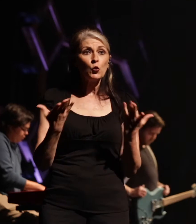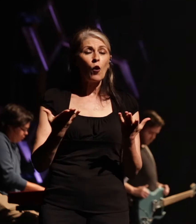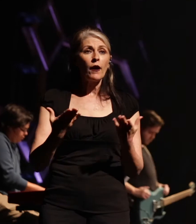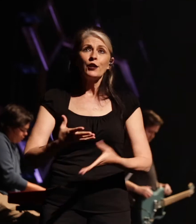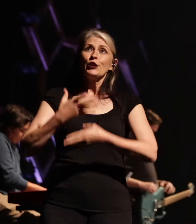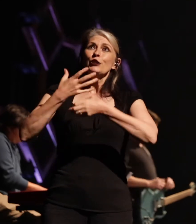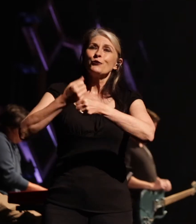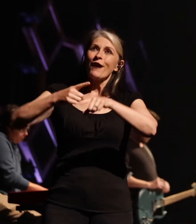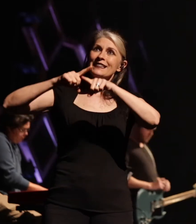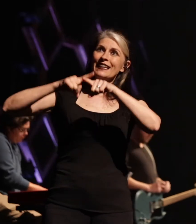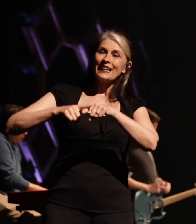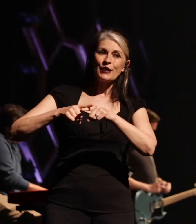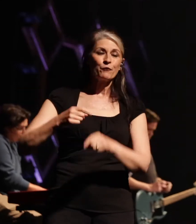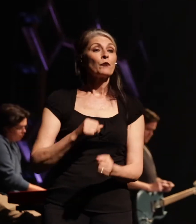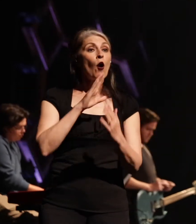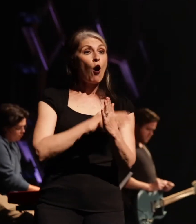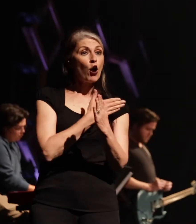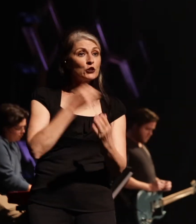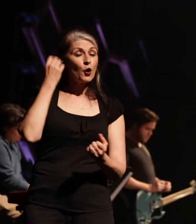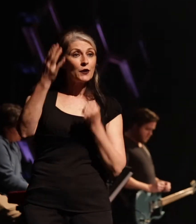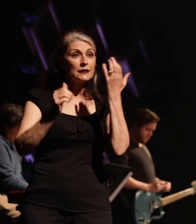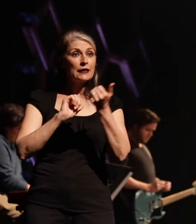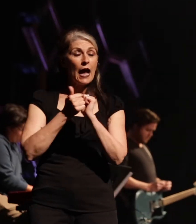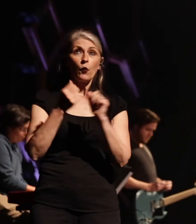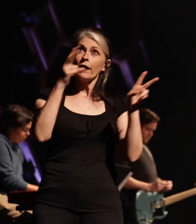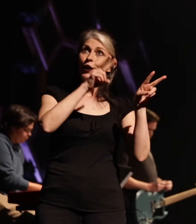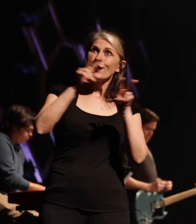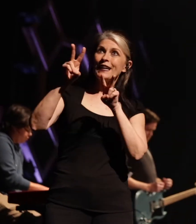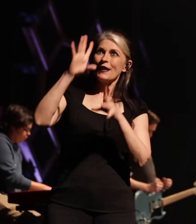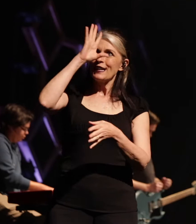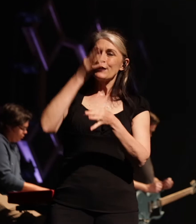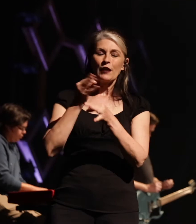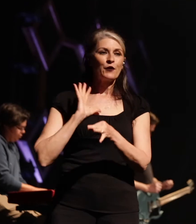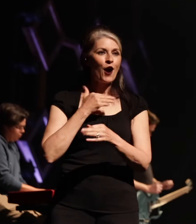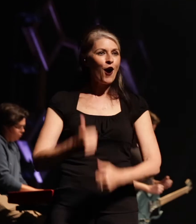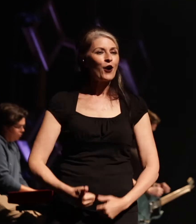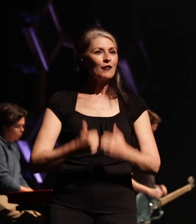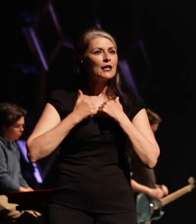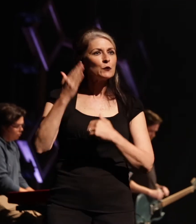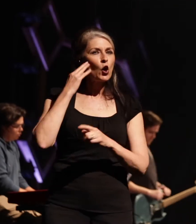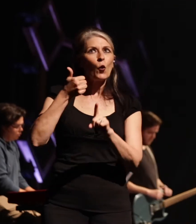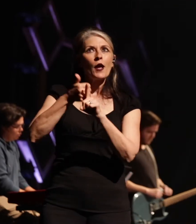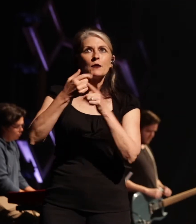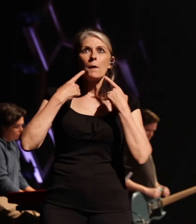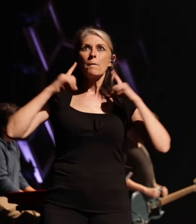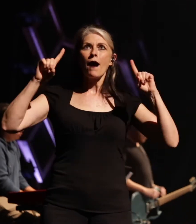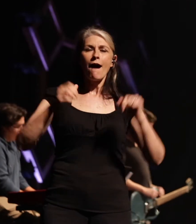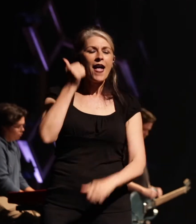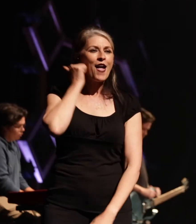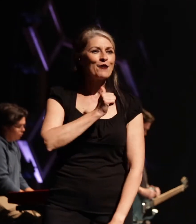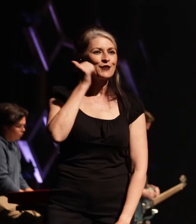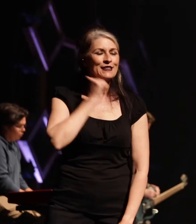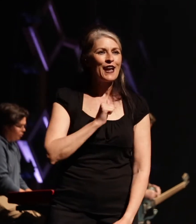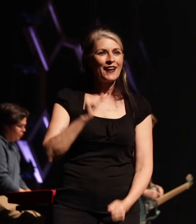him. And so we're going to sing a song about how we look at him and his faithfulness in our lives, and that we know that he will come through each and every day.